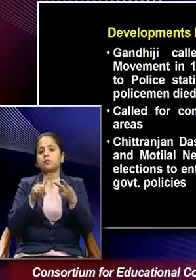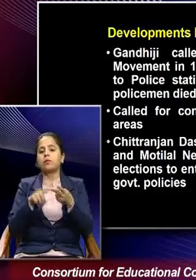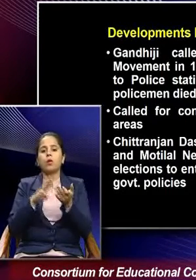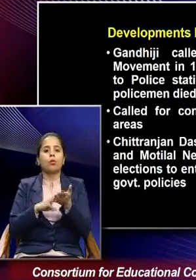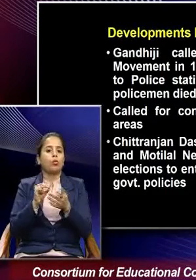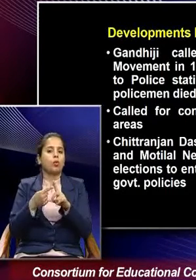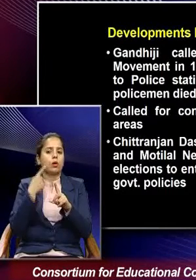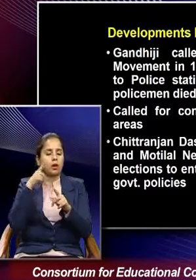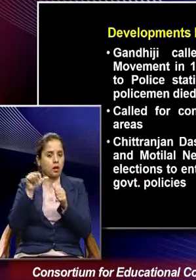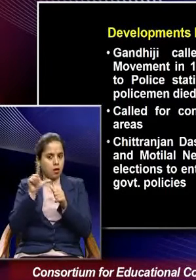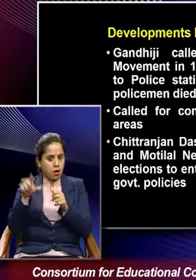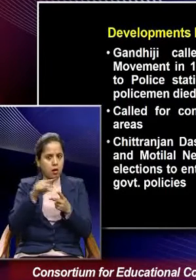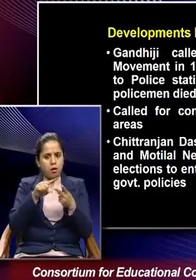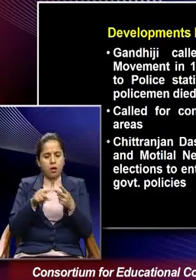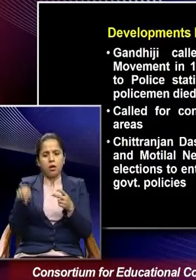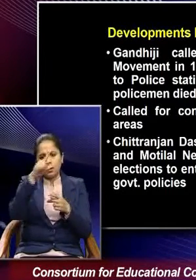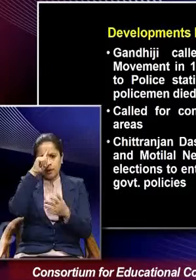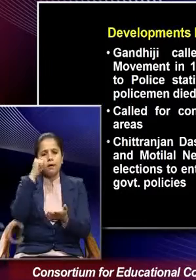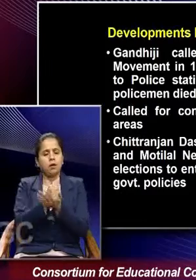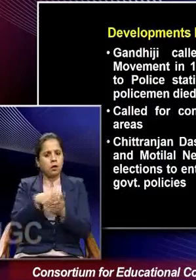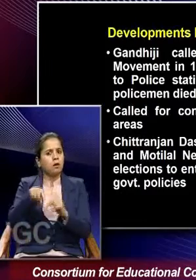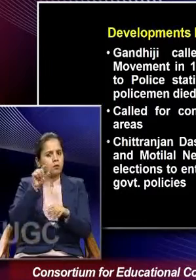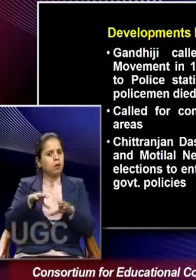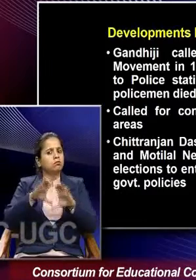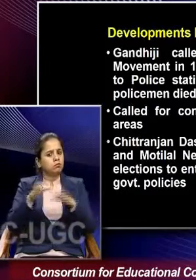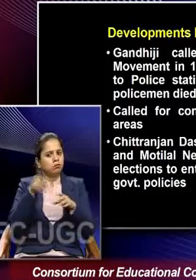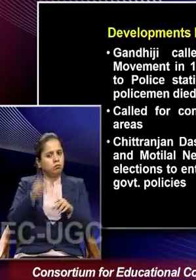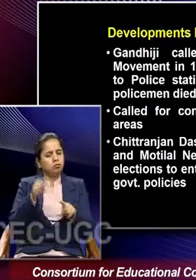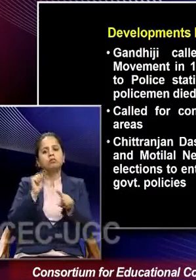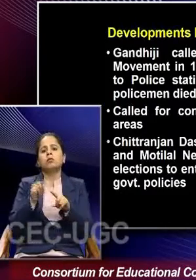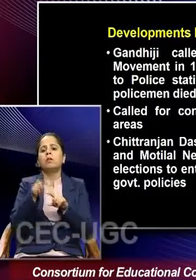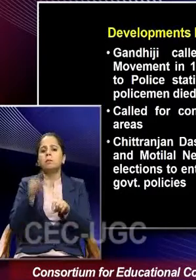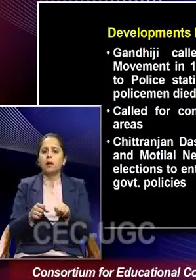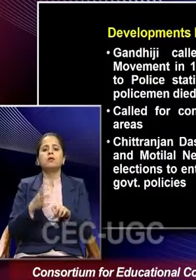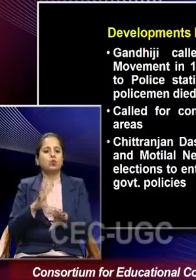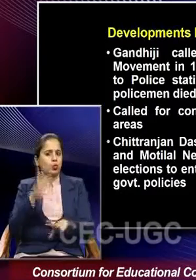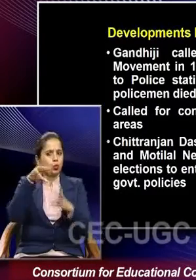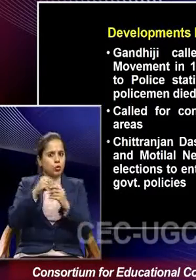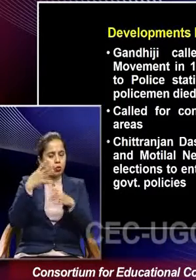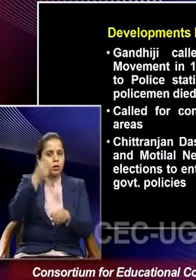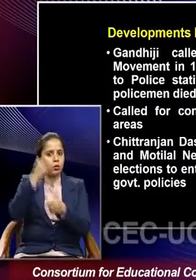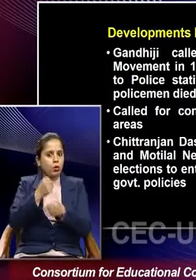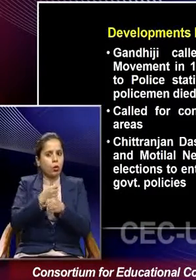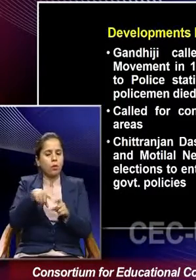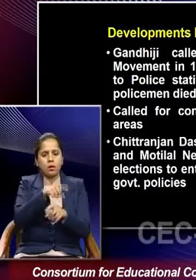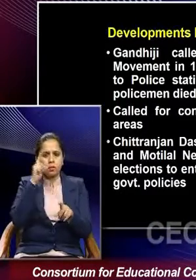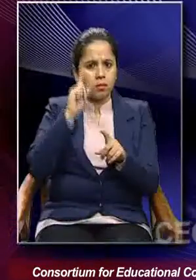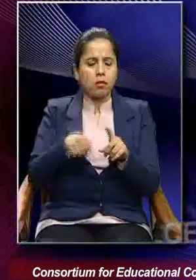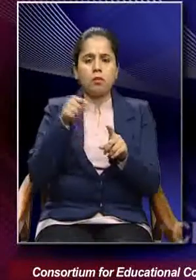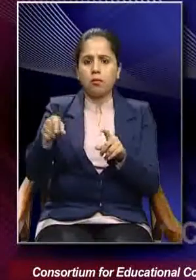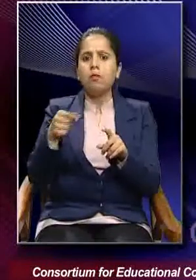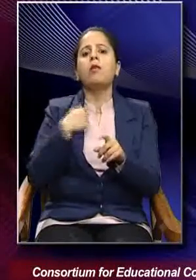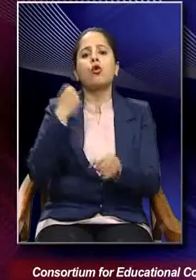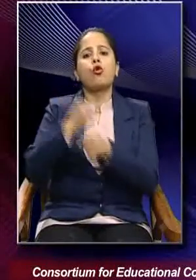however, decided that party should fight elections to enter councils and influence